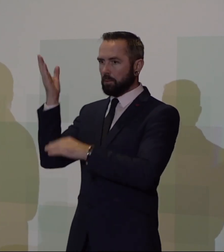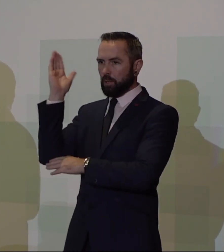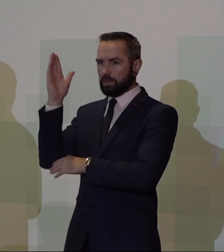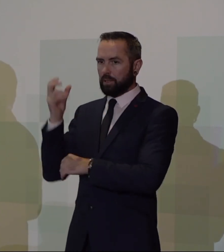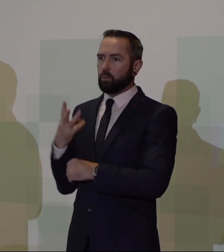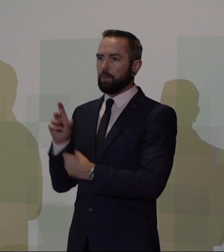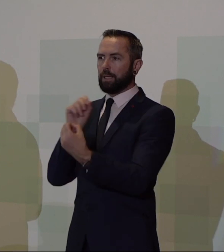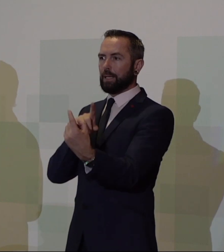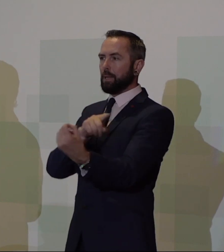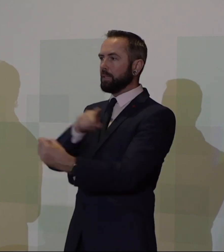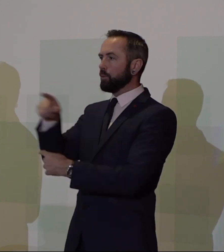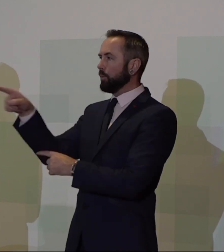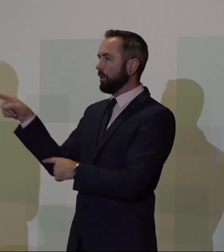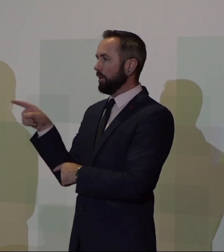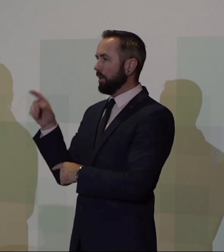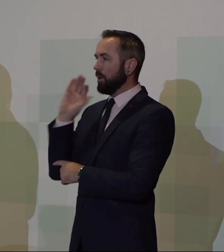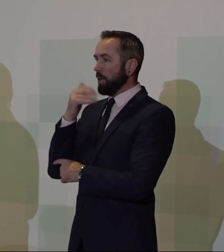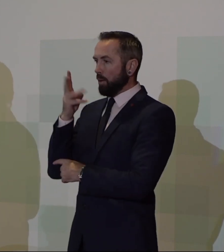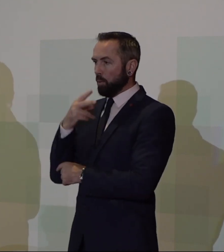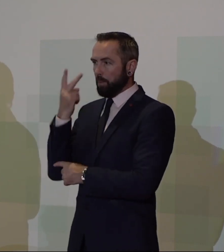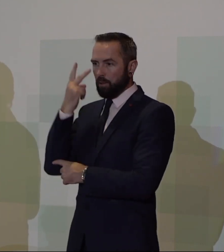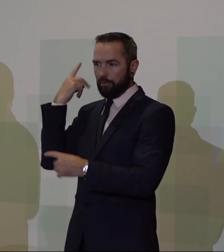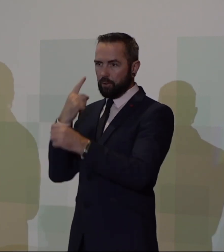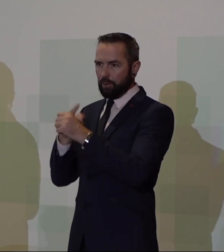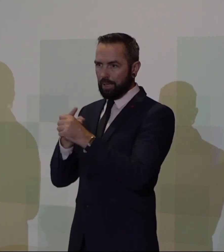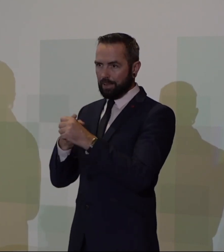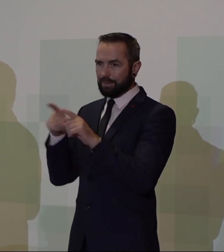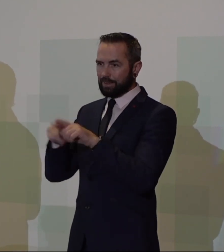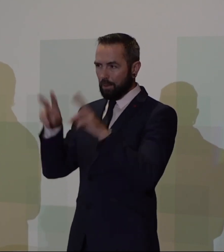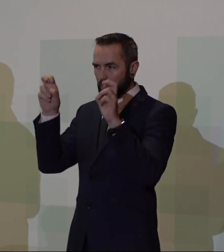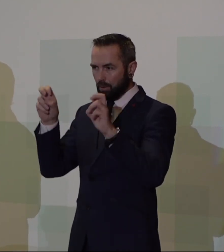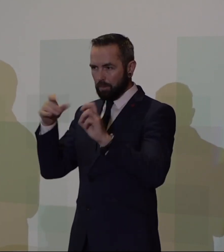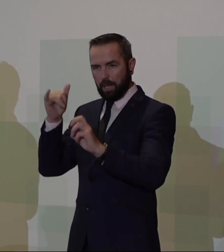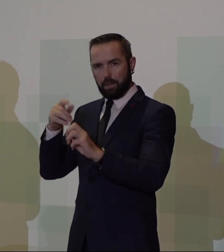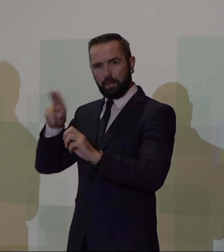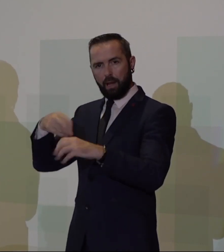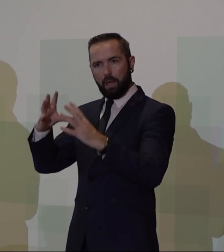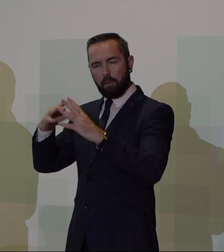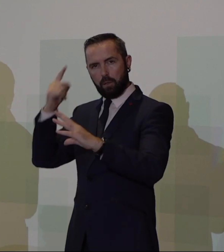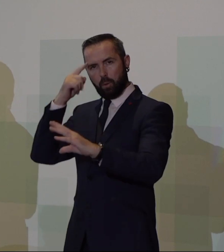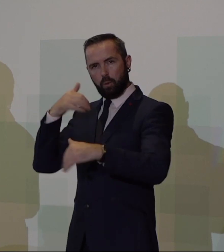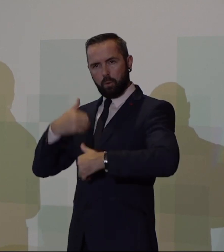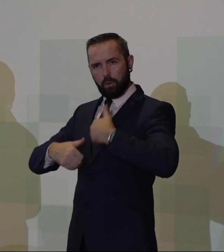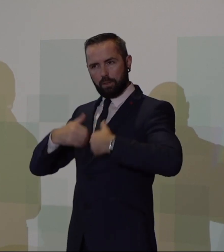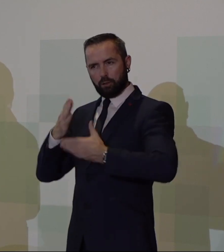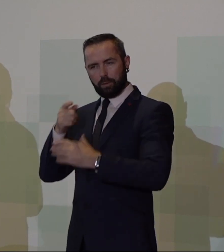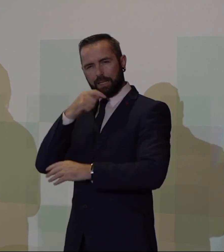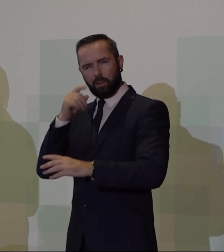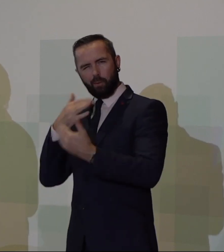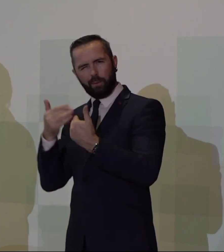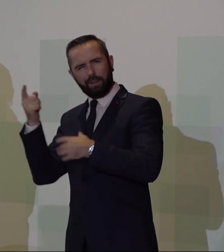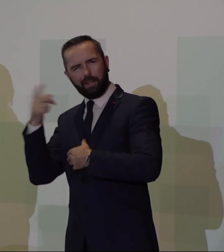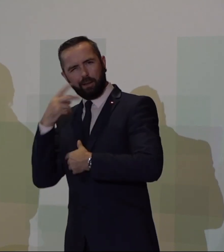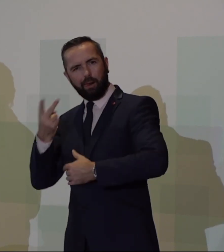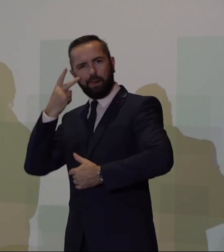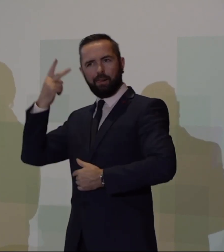them, because we will come back to a lot of these topics, and you may be saying in April, that was very interesting, somebody said at the beginning, what was